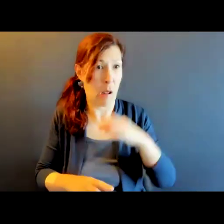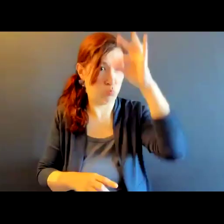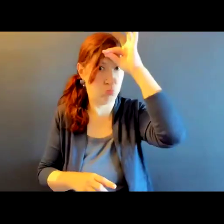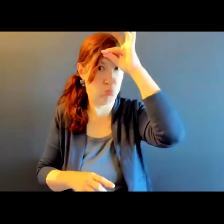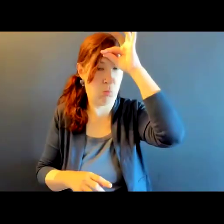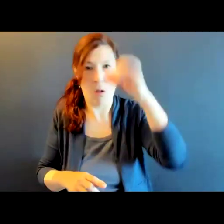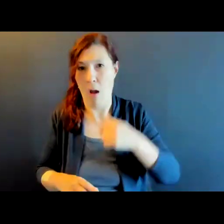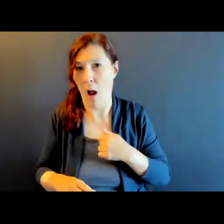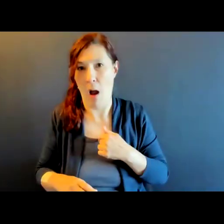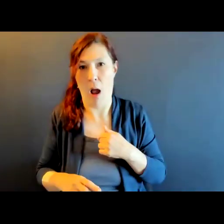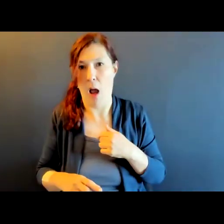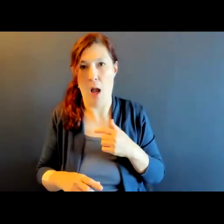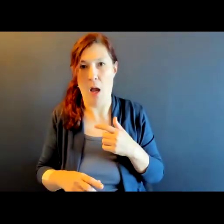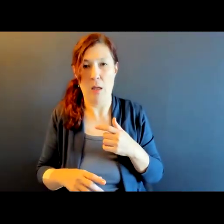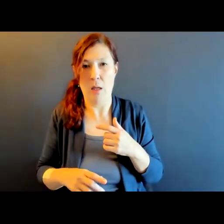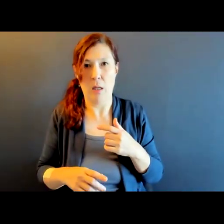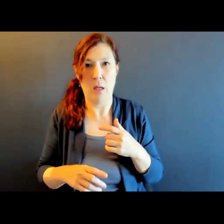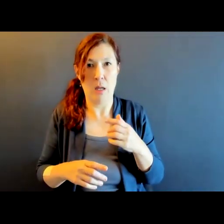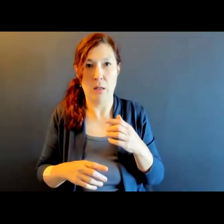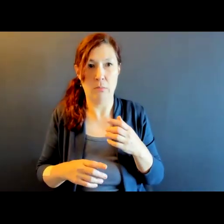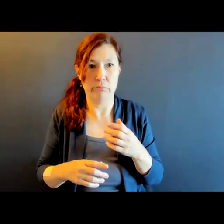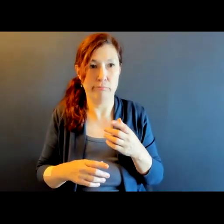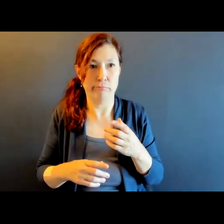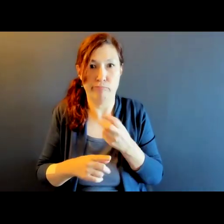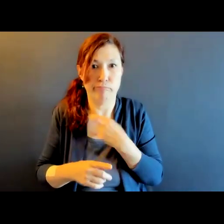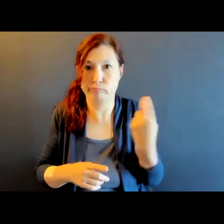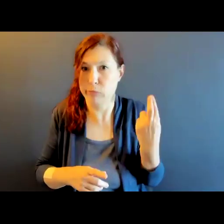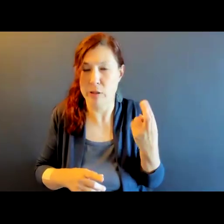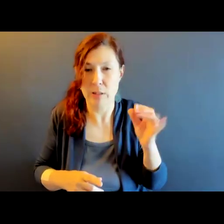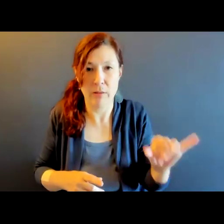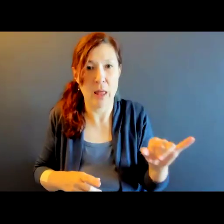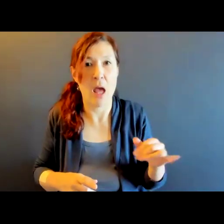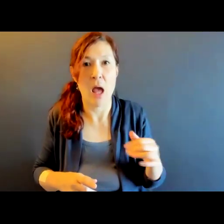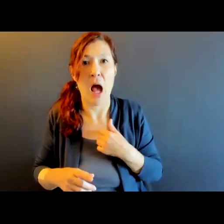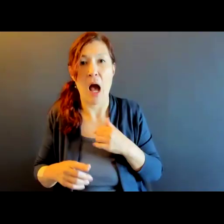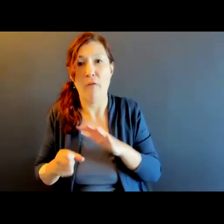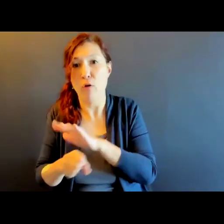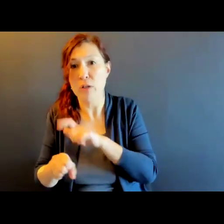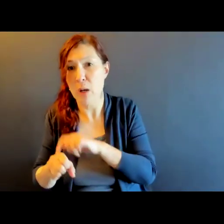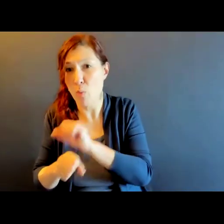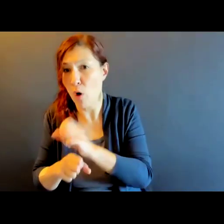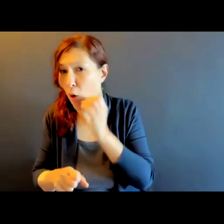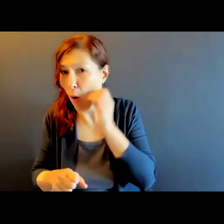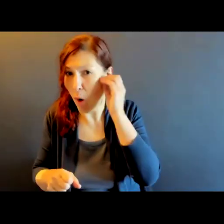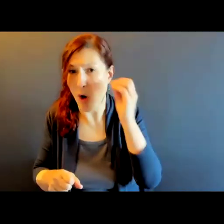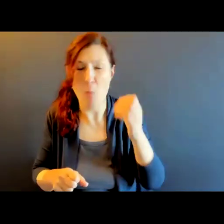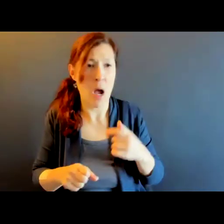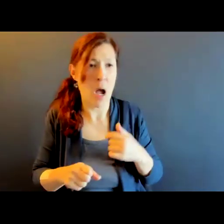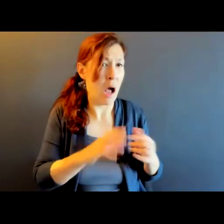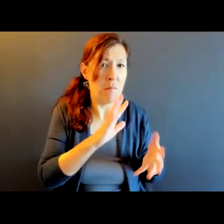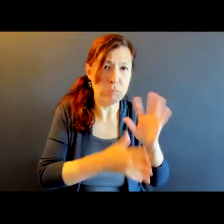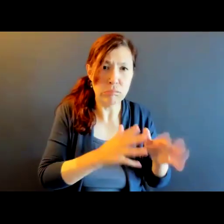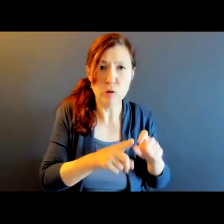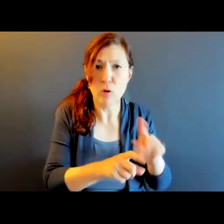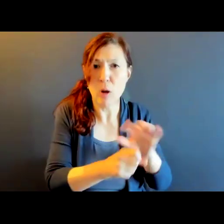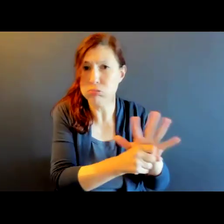was underway. It was during the pandemic. I was trying to work full-time at home and do Zoom school for my children, was